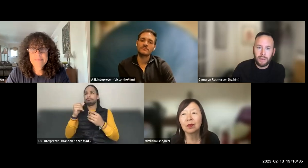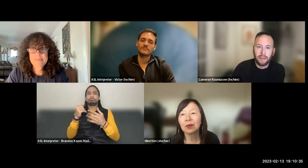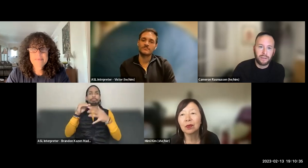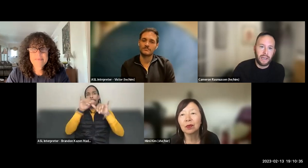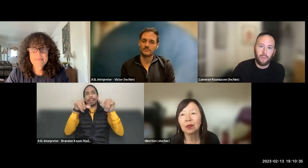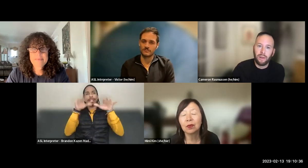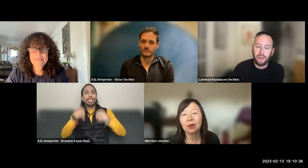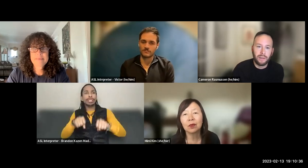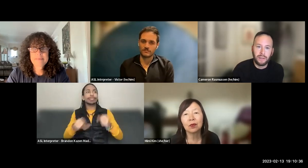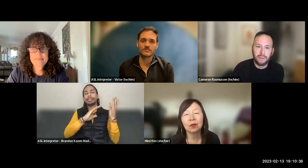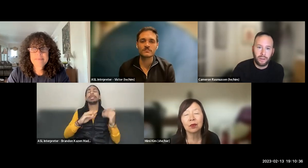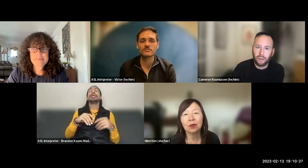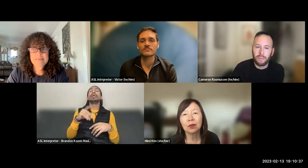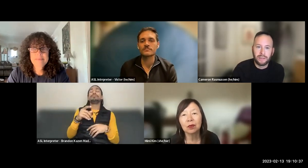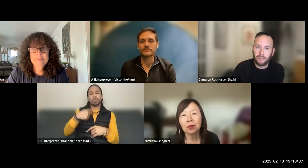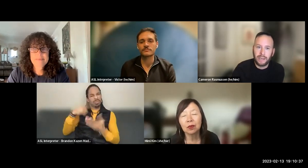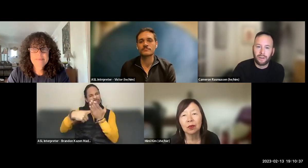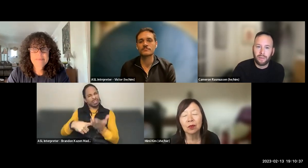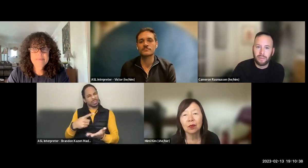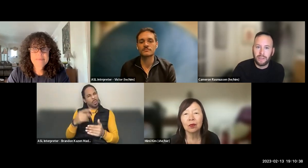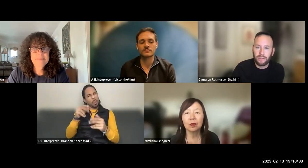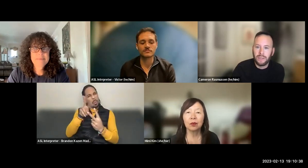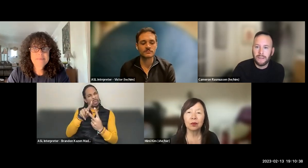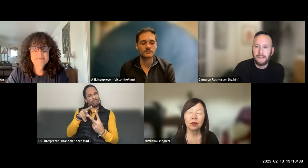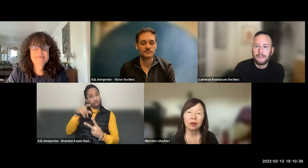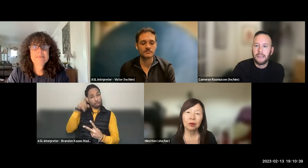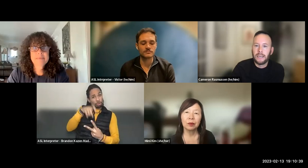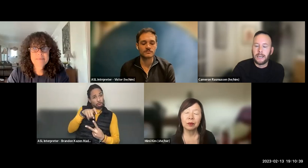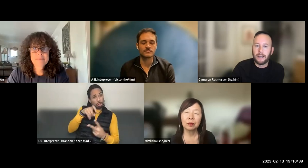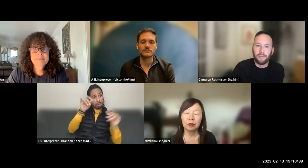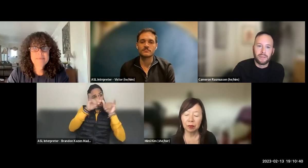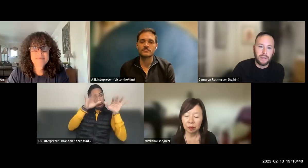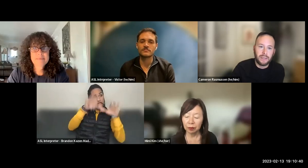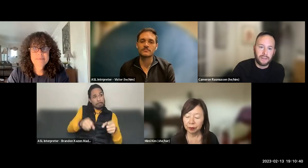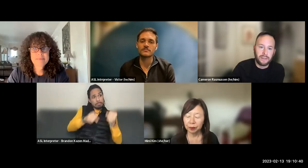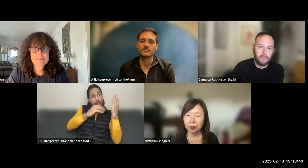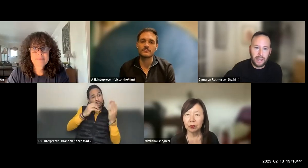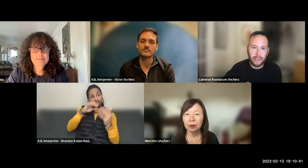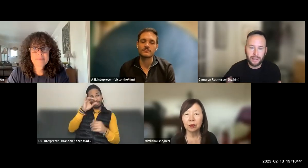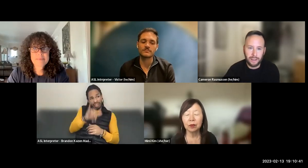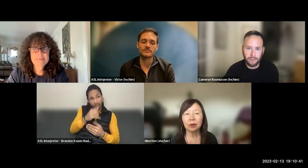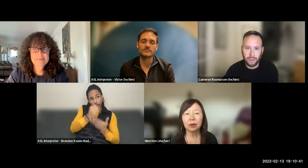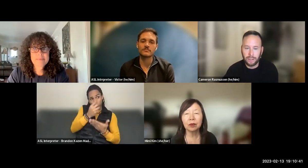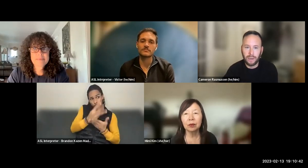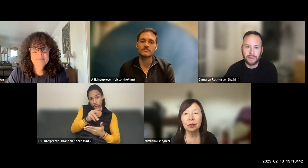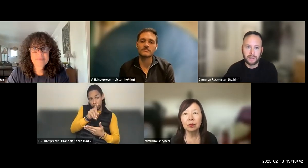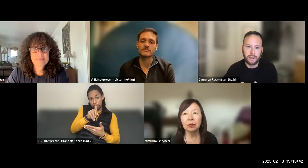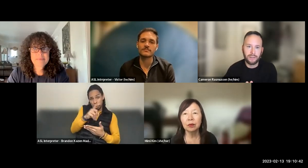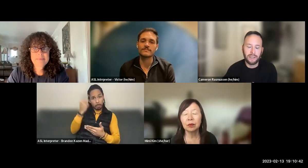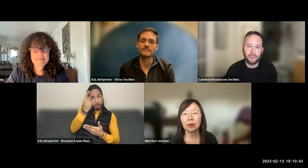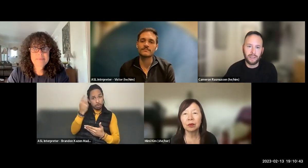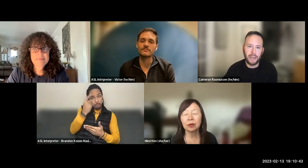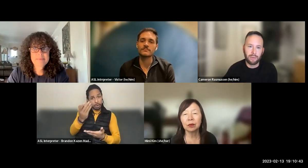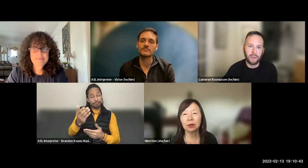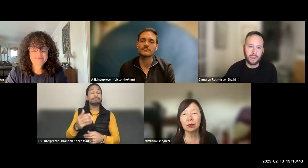work should be abolished and whether this term is the right term to be using. There's a shouting out Cassandra Frederick twice.